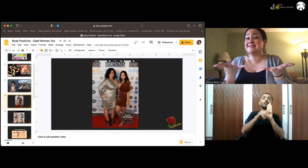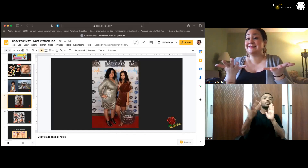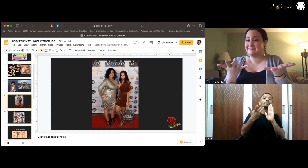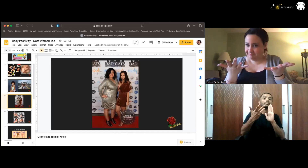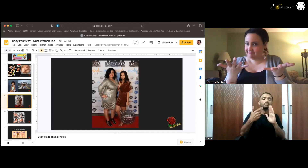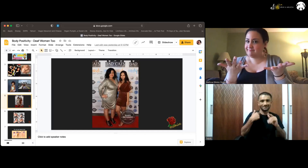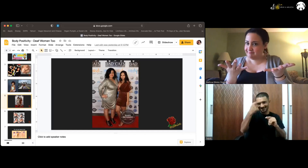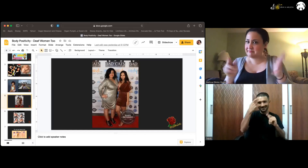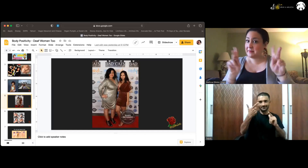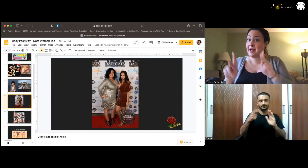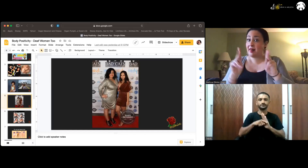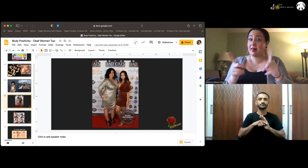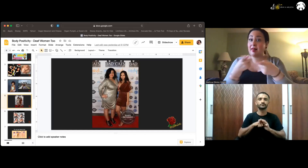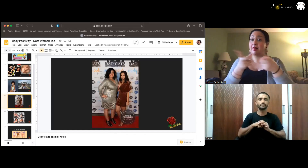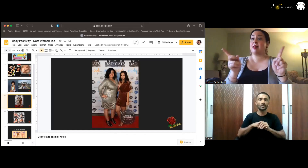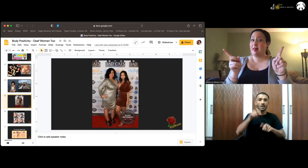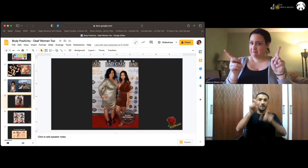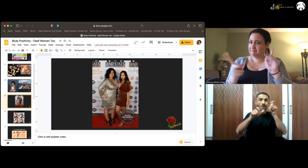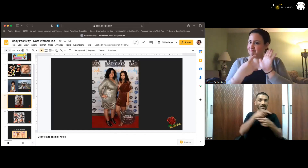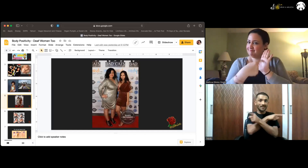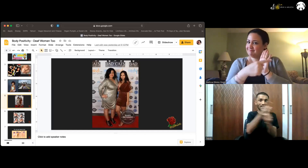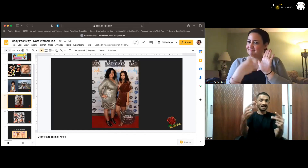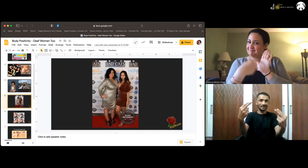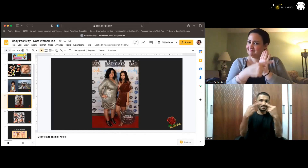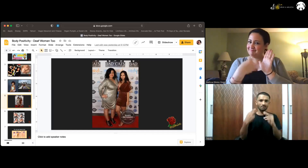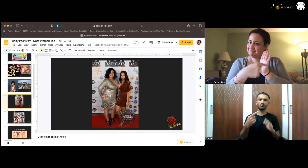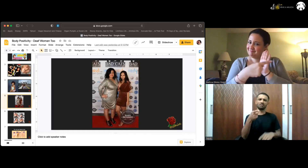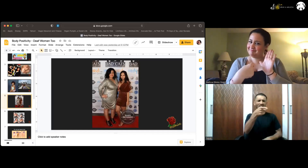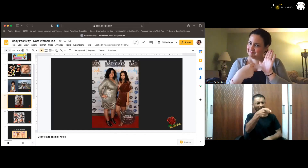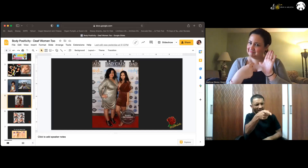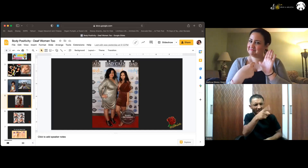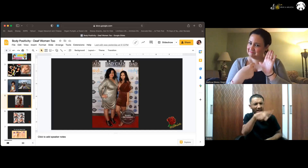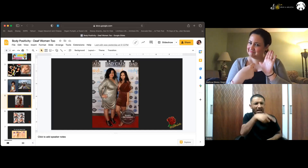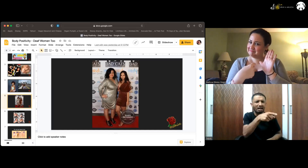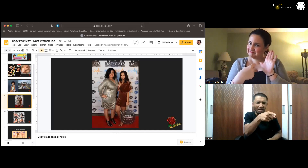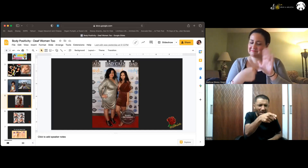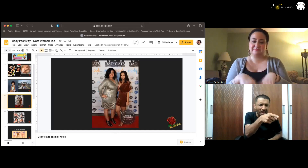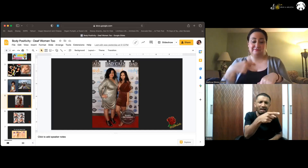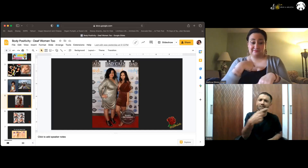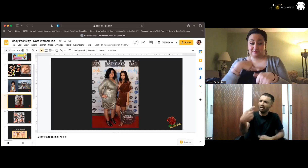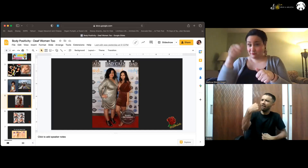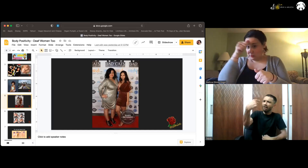And I thought that, yes, this is what I wanted to know. And when people